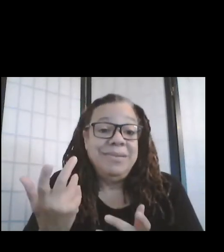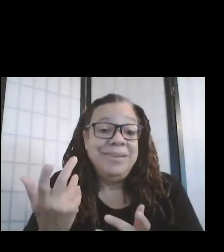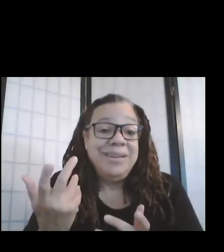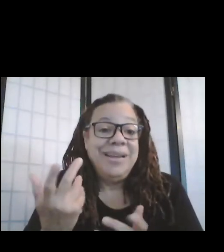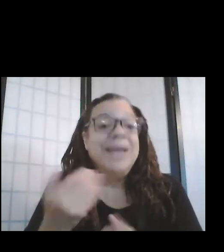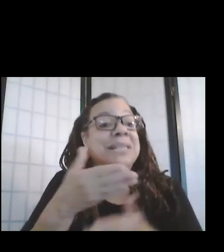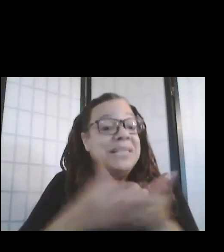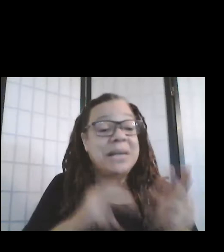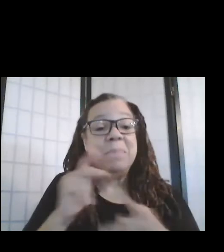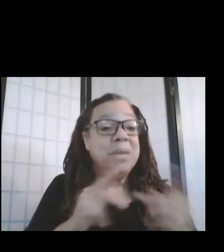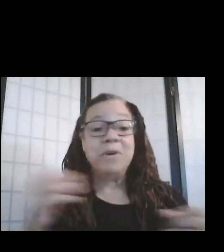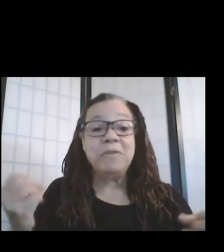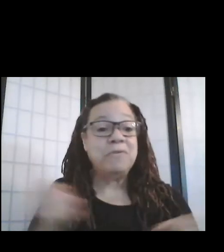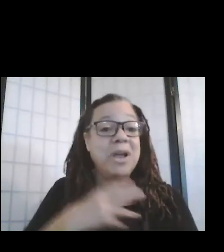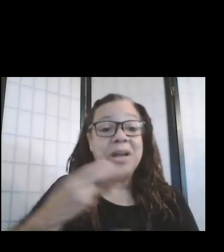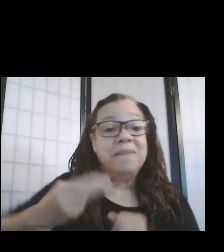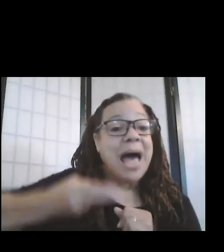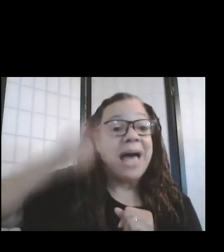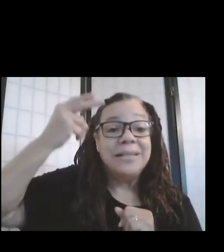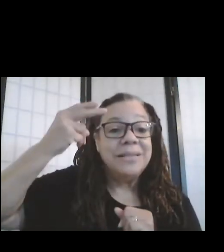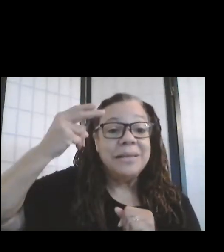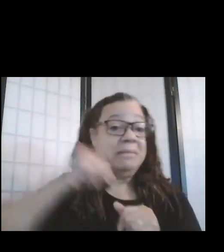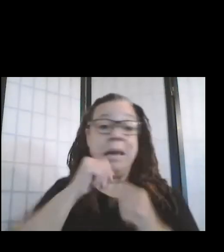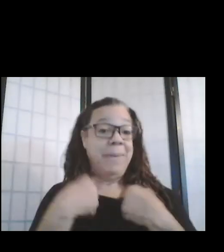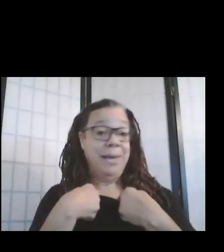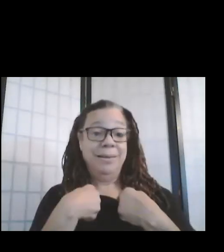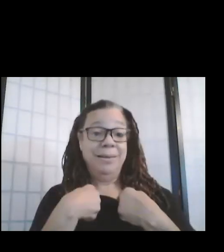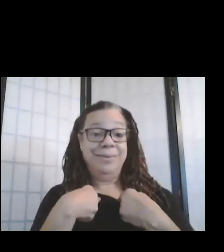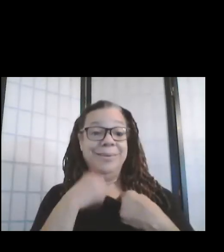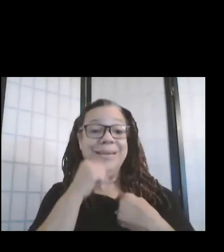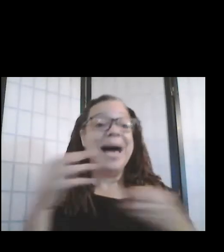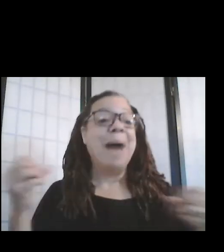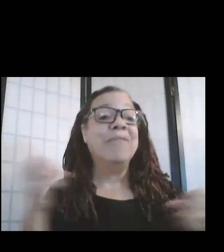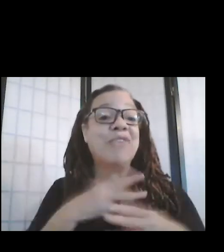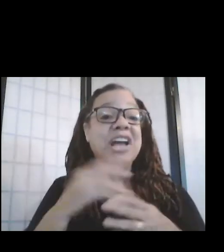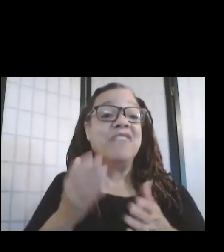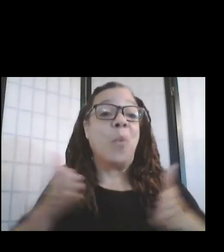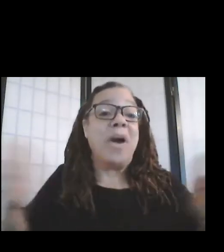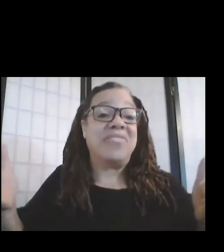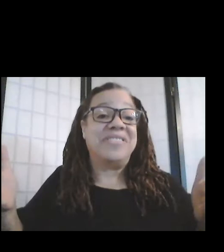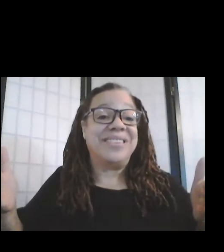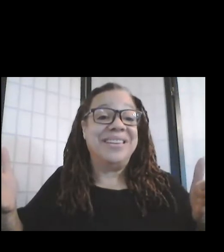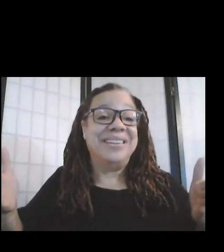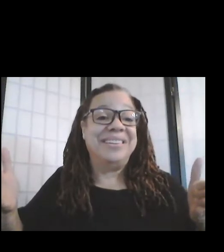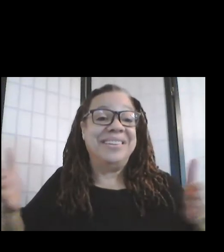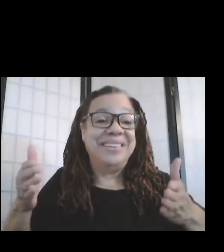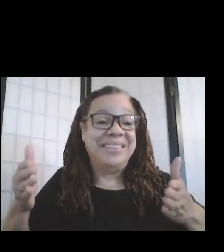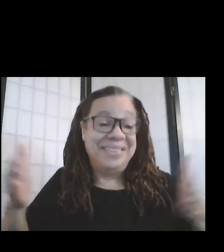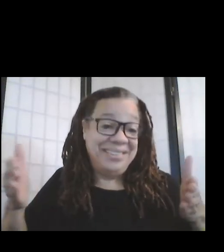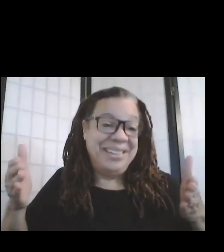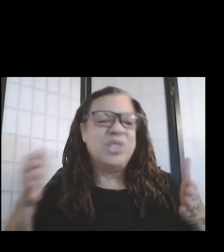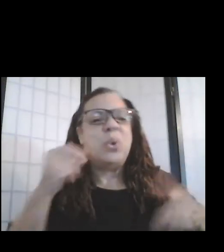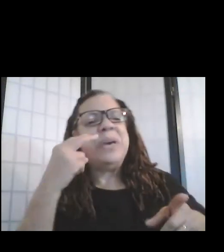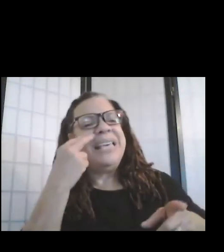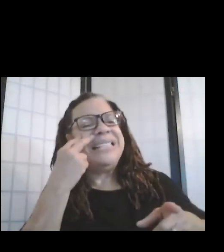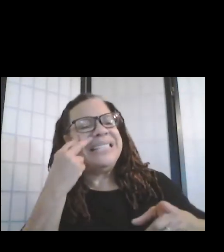some people are afraid of heights, not me. I'm afraid of widths. And so he